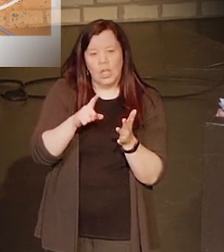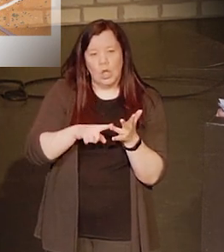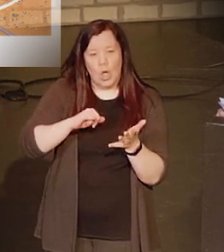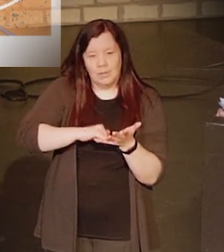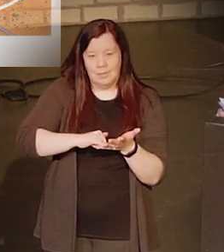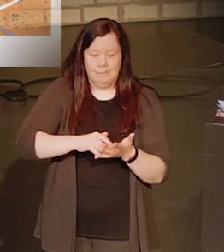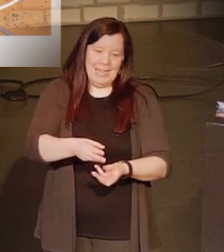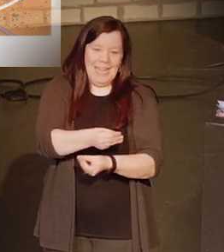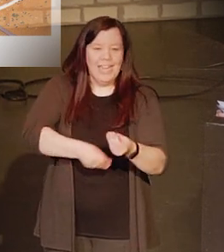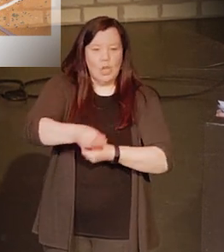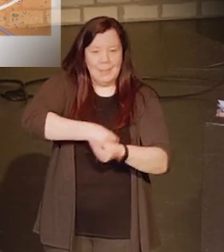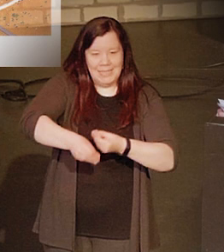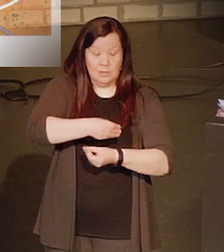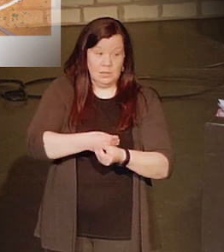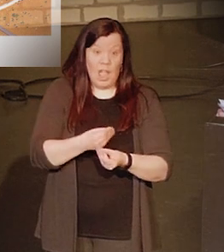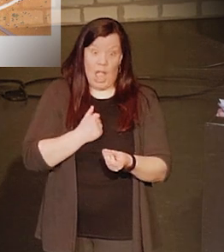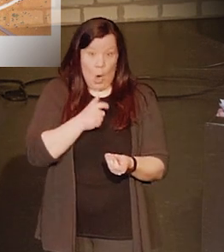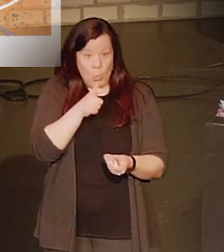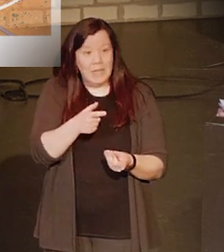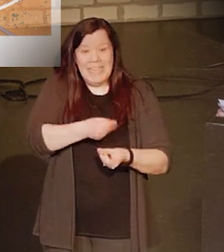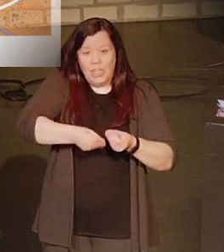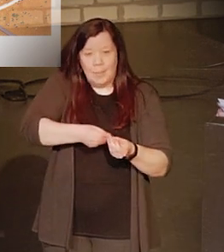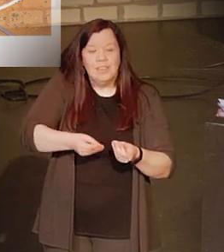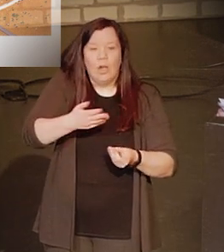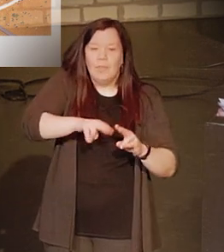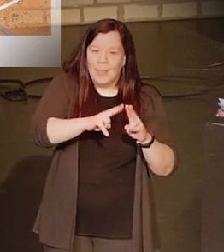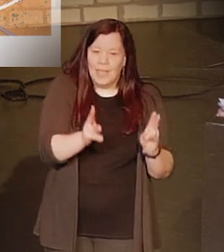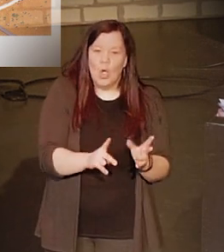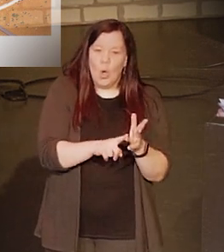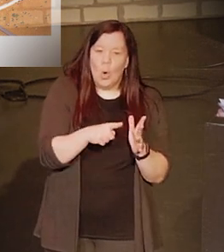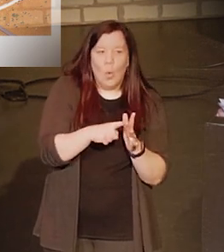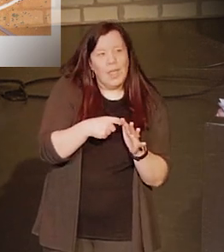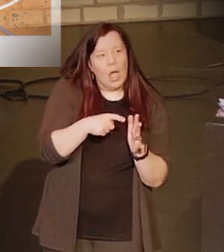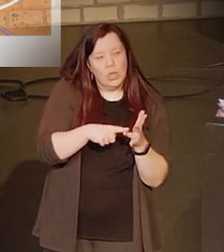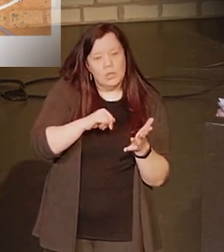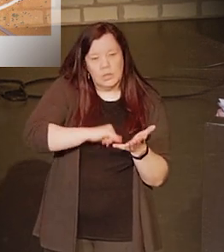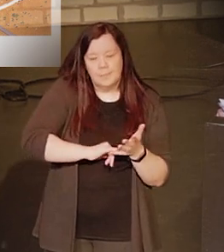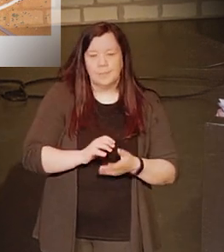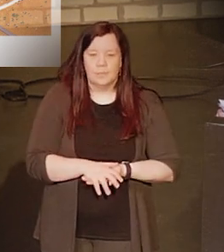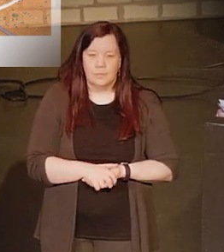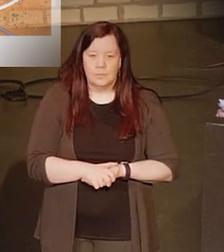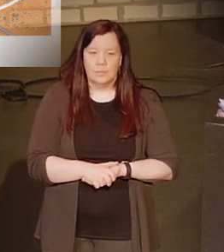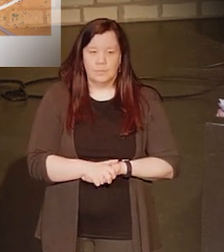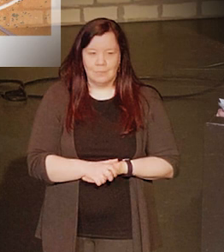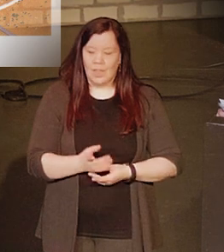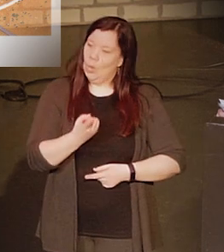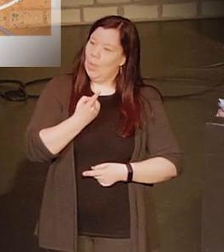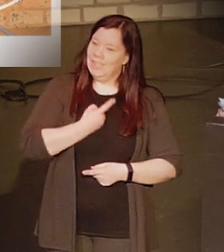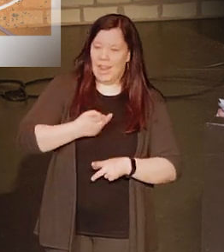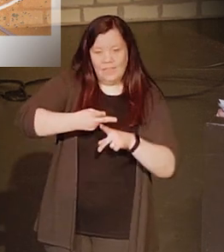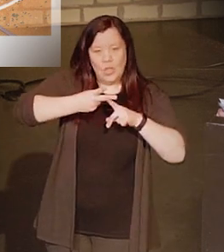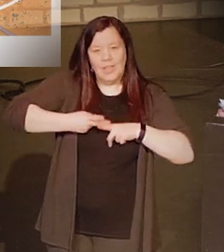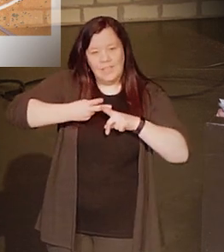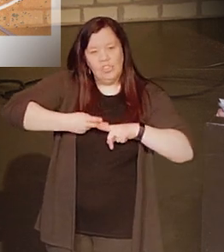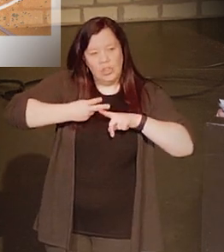The economics, is where our word comes from, of the oikos. Right? How can we take that model of self-sufficiency at